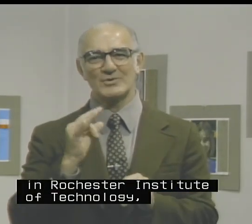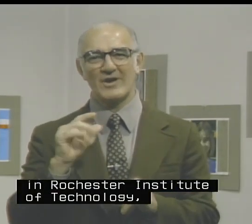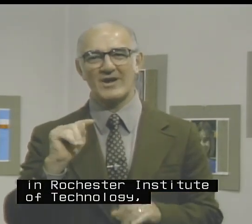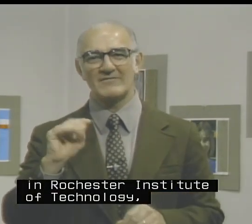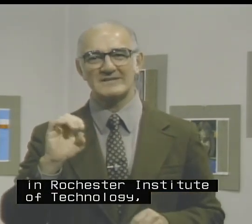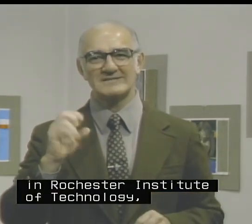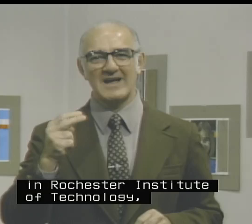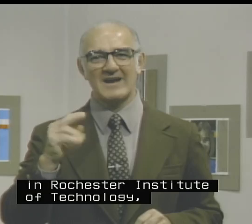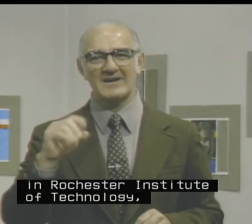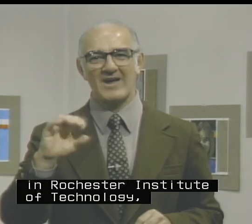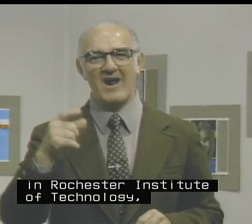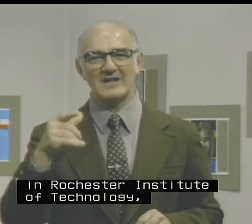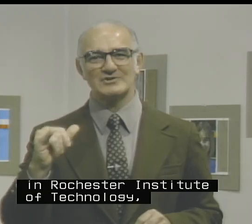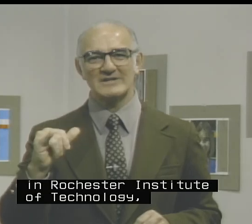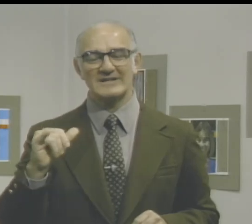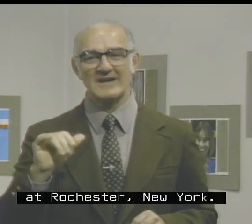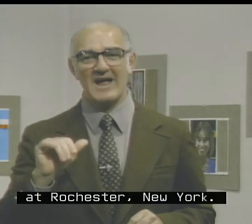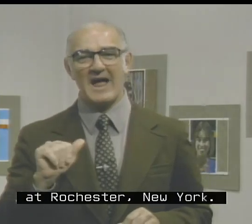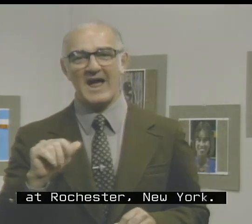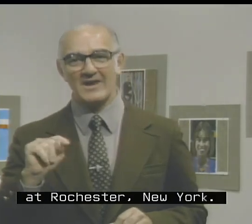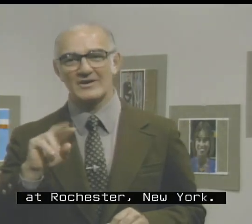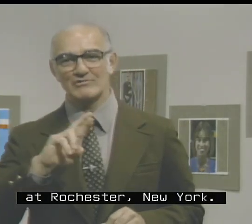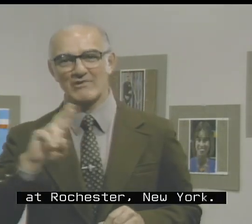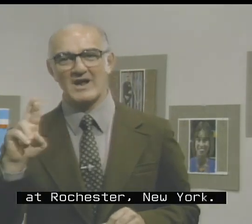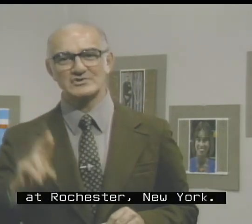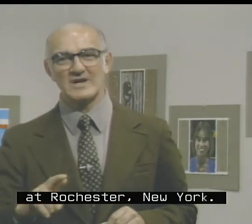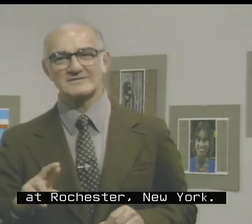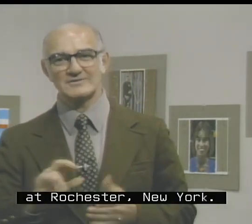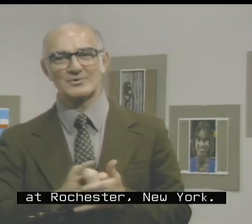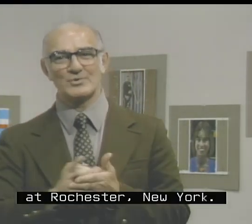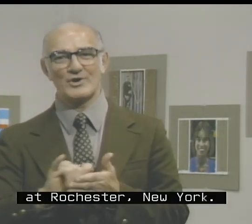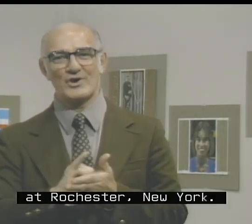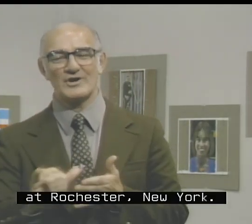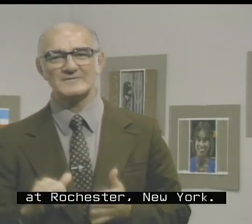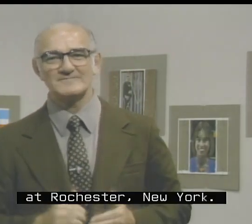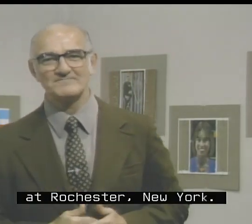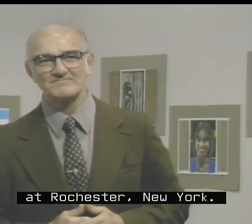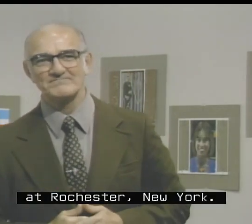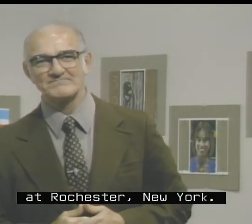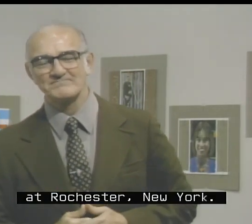of Technology at Rochester, New York.